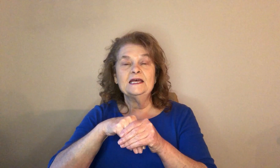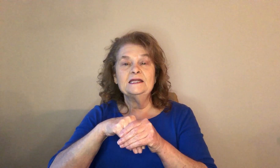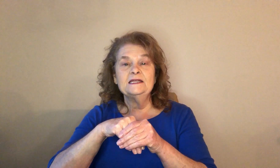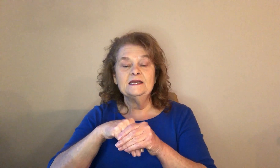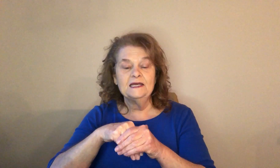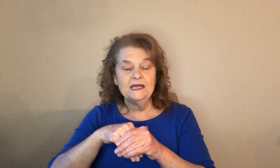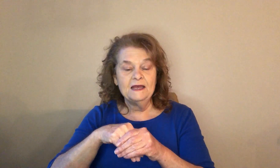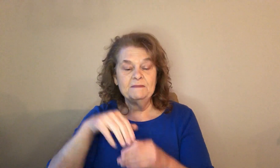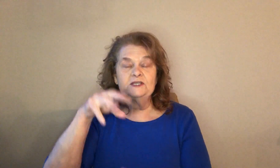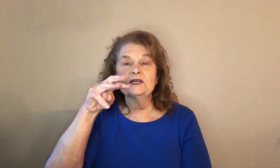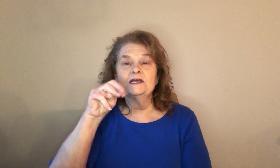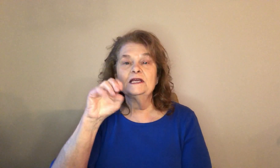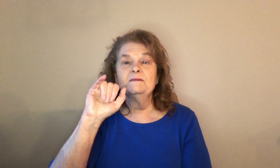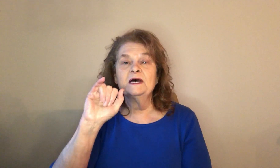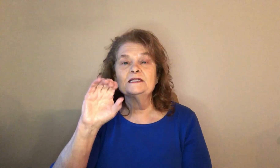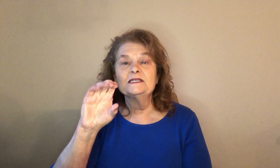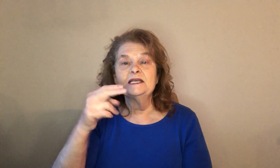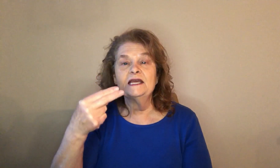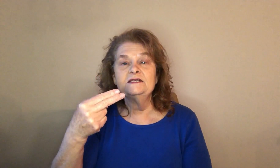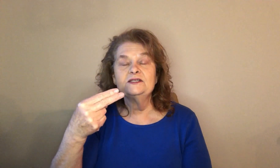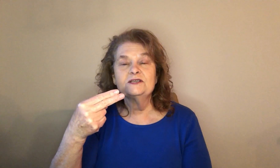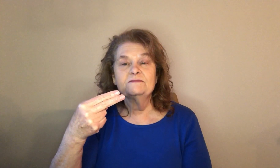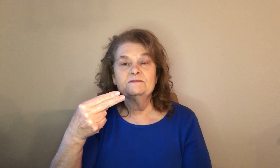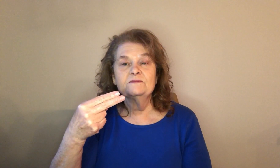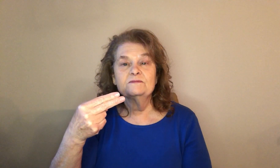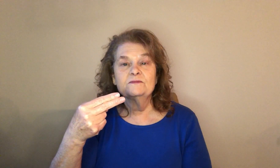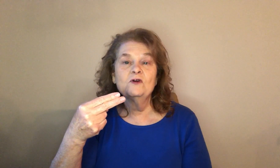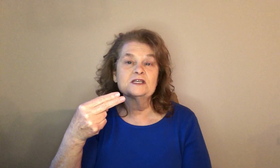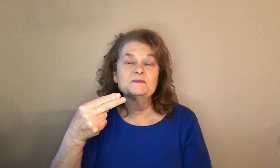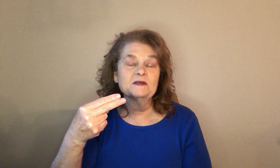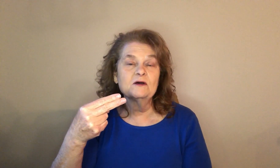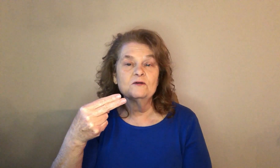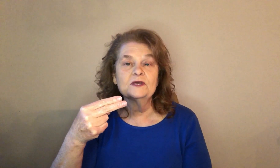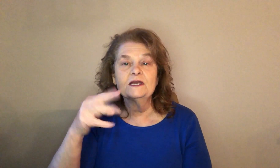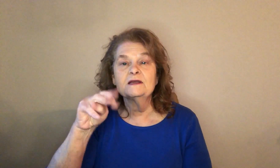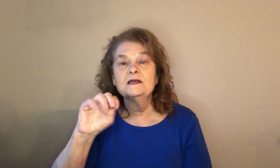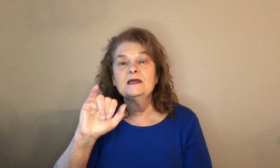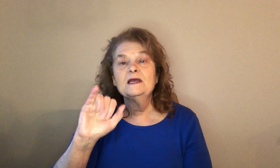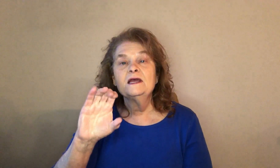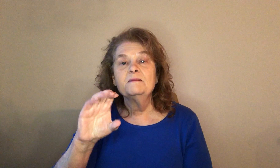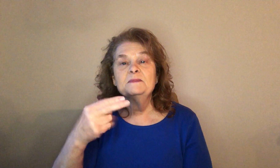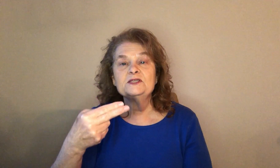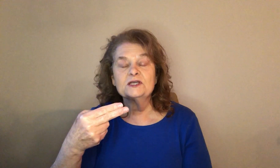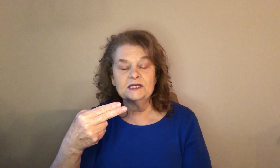in Michigan, M-I-C-H. Or you can spell the whole thing, Michigan.